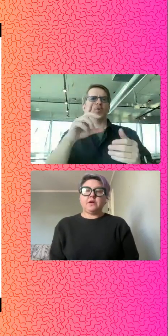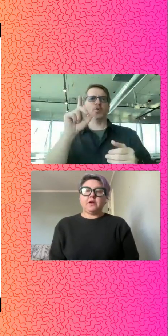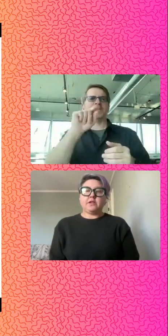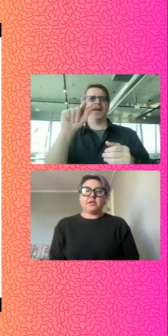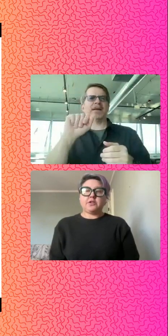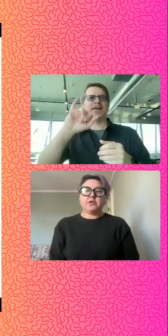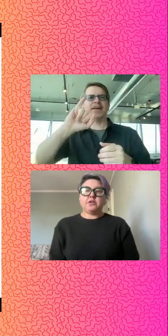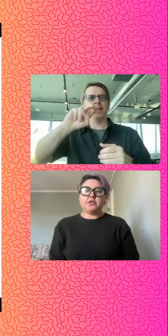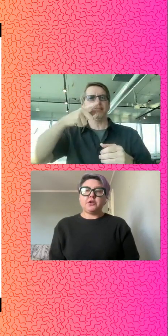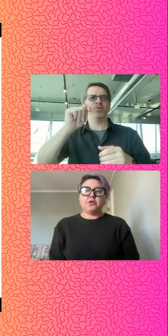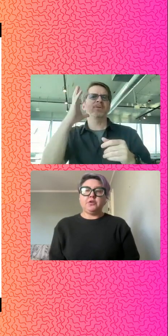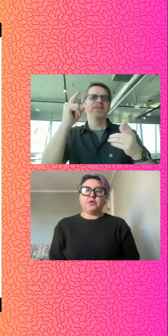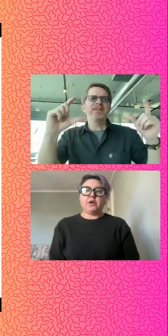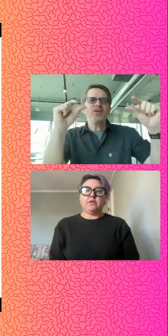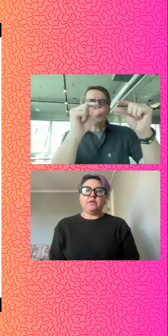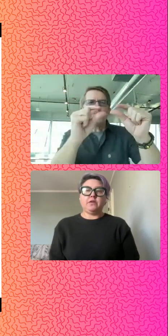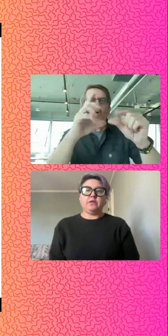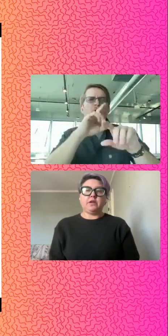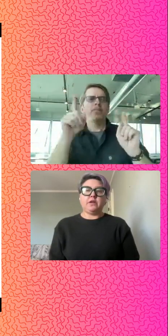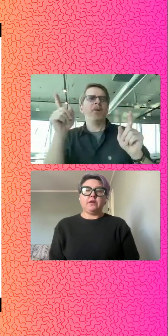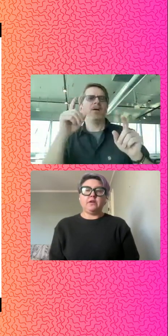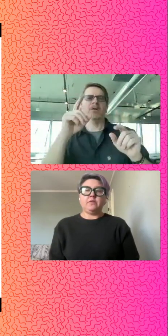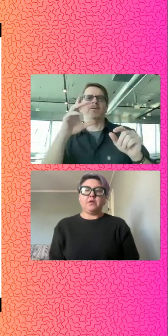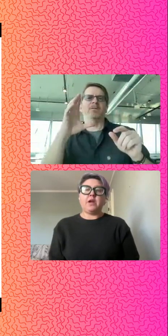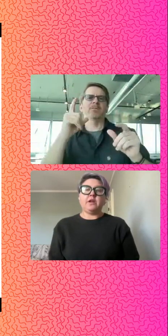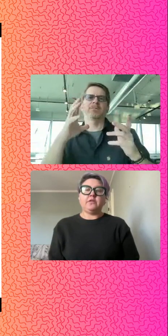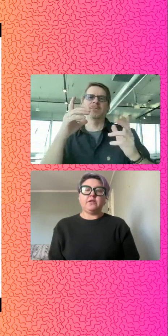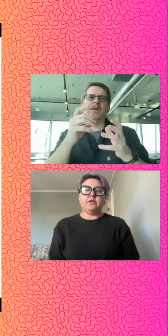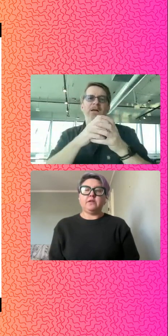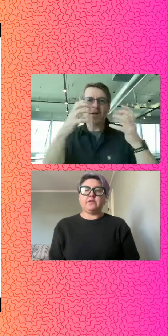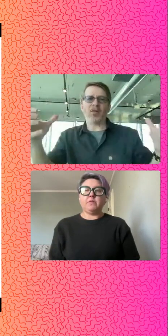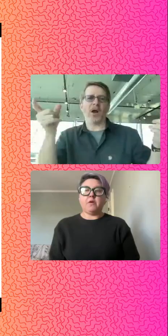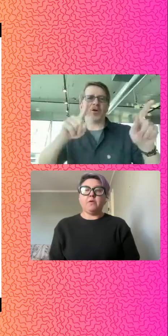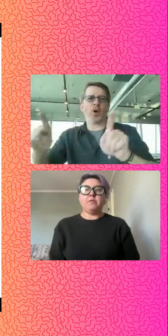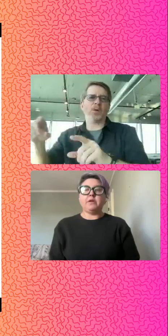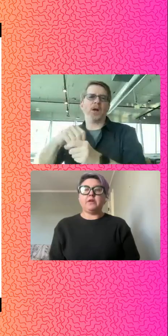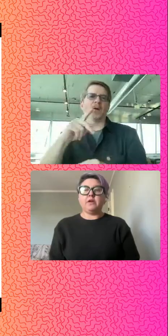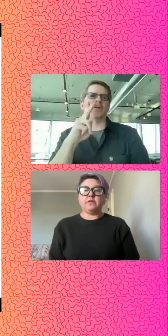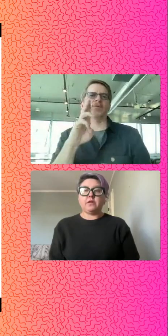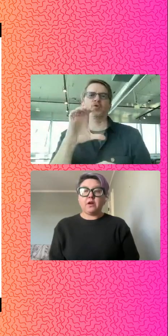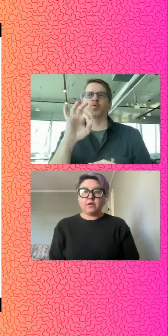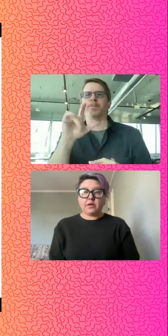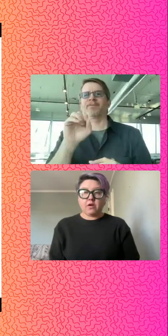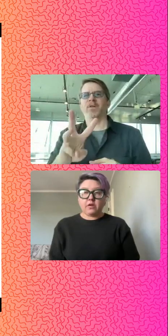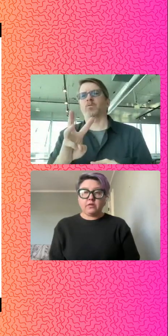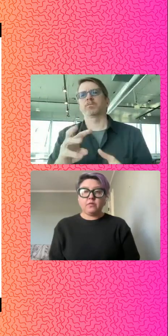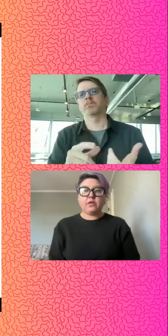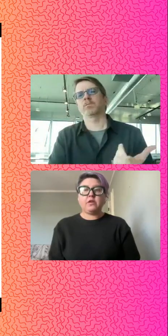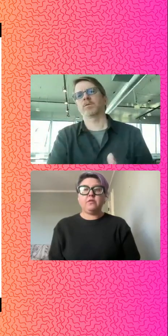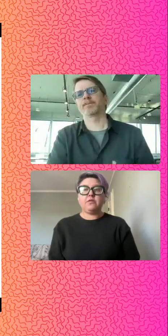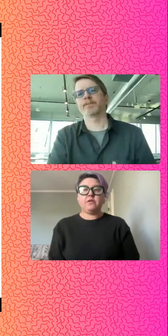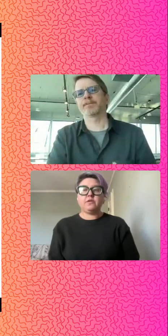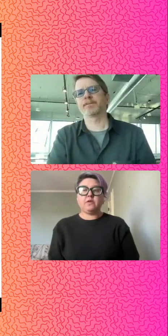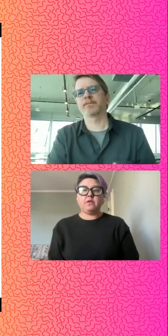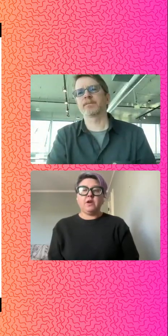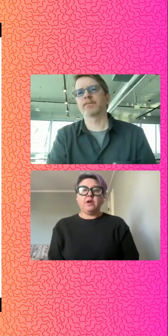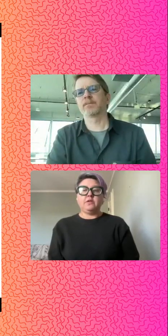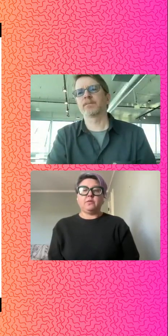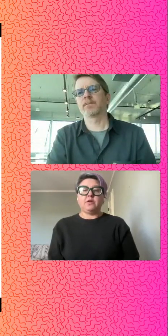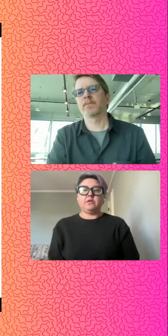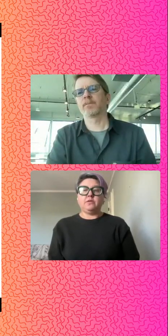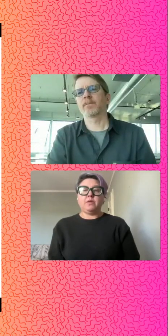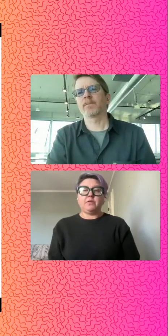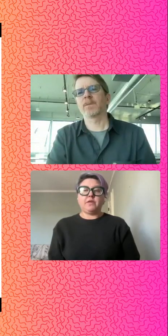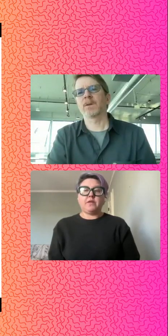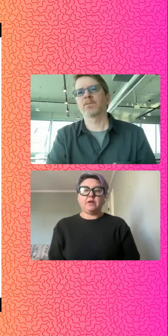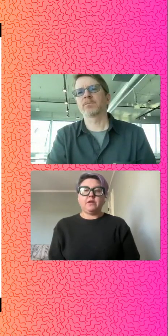This was our architecture to show you kind of the data, and I understand it is small, but there's a lot going on with Kubeflow, so